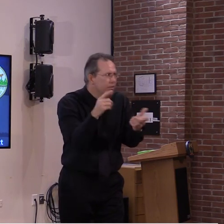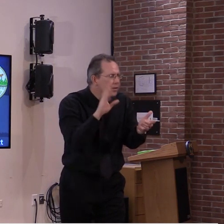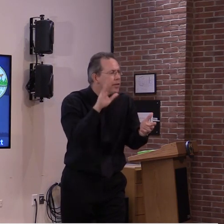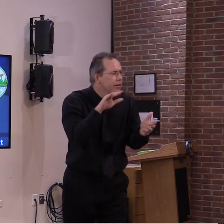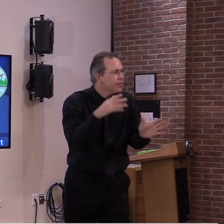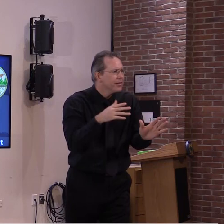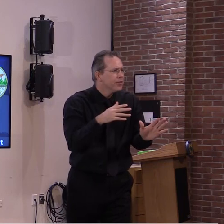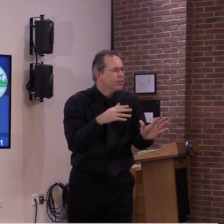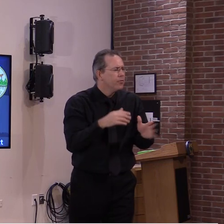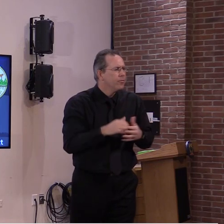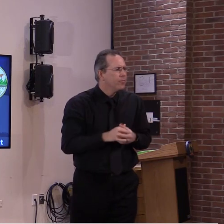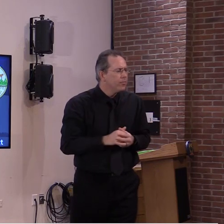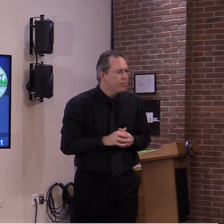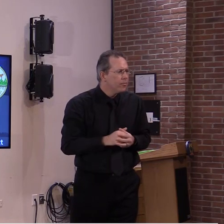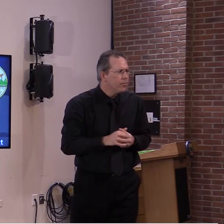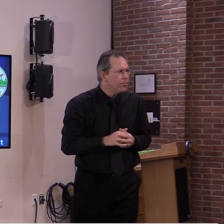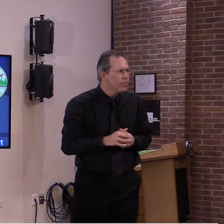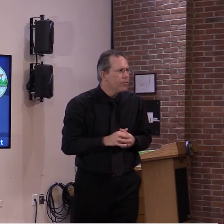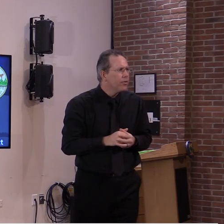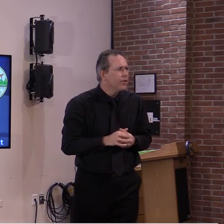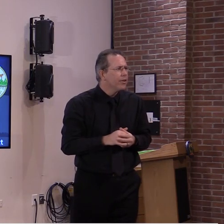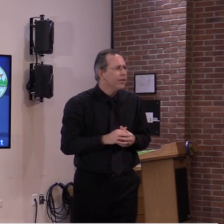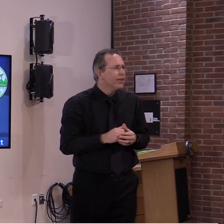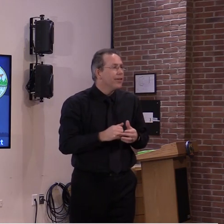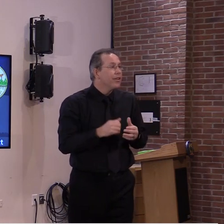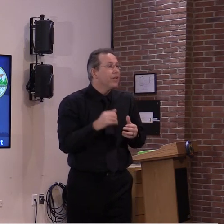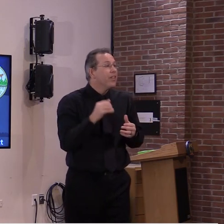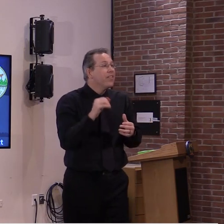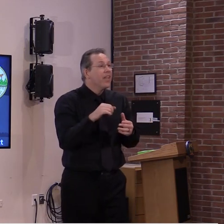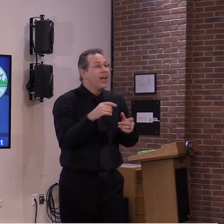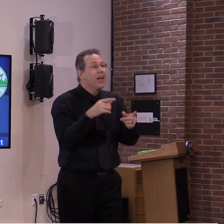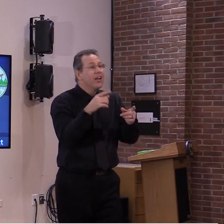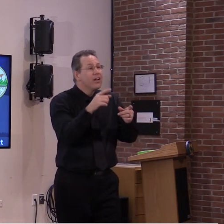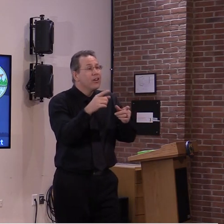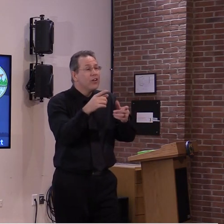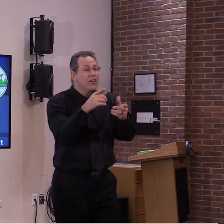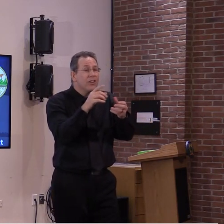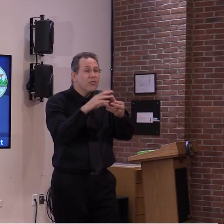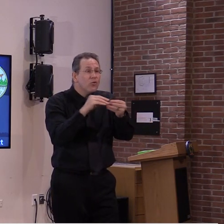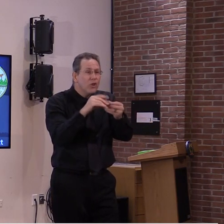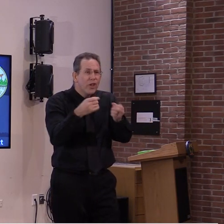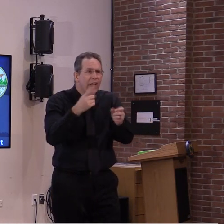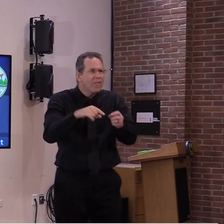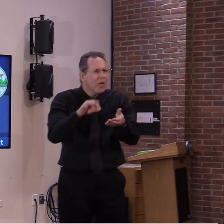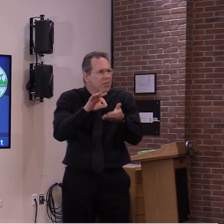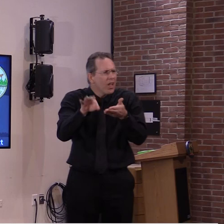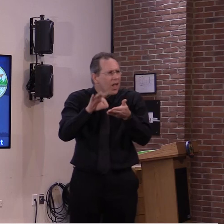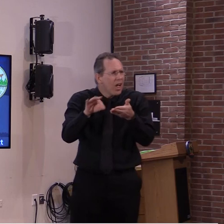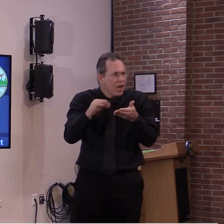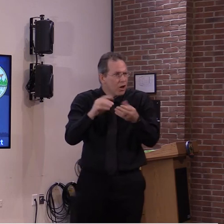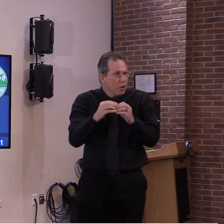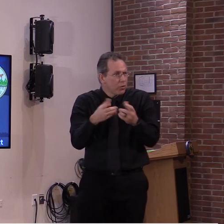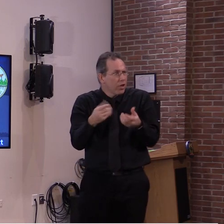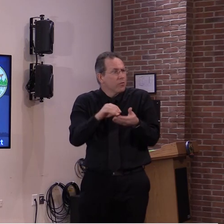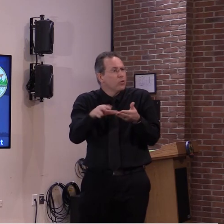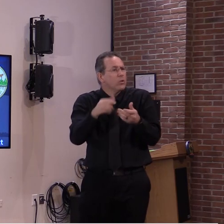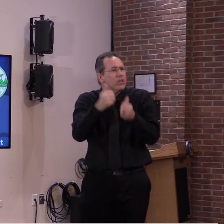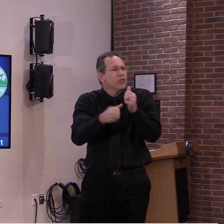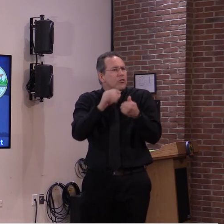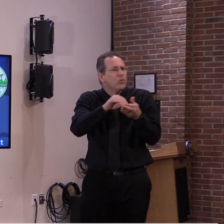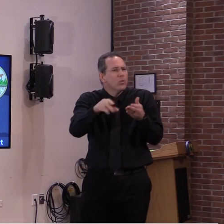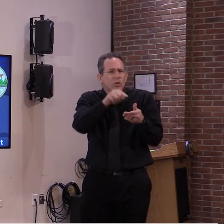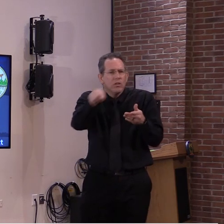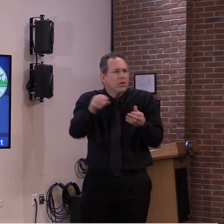Firstly, we count students in a census period at the beginning of the school year. So if a student was attending school for the first 30 days, essentially, and